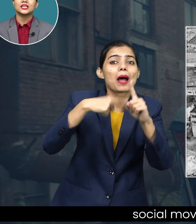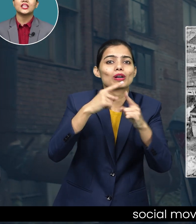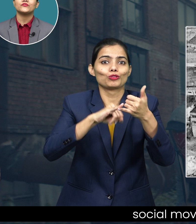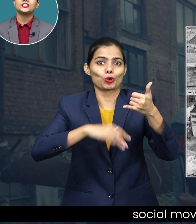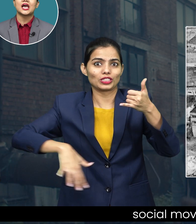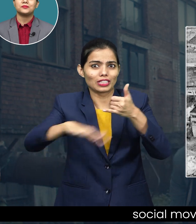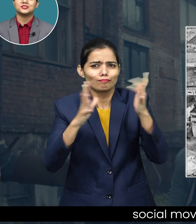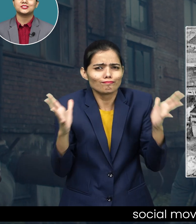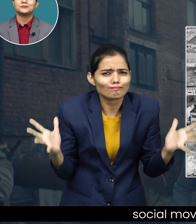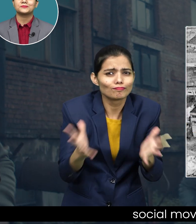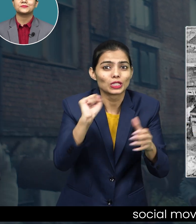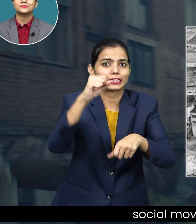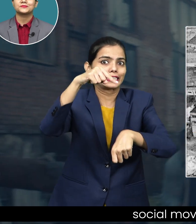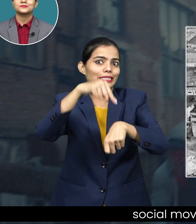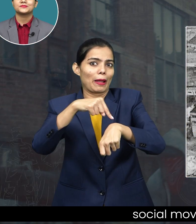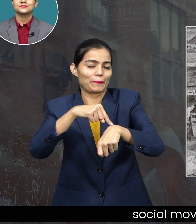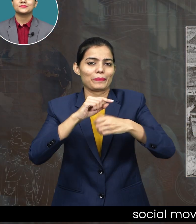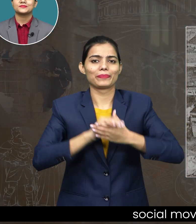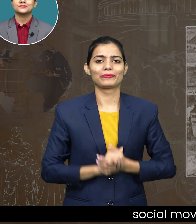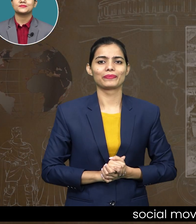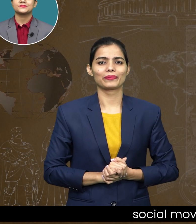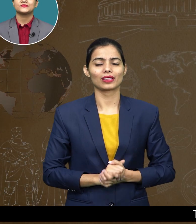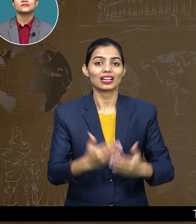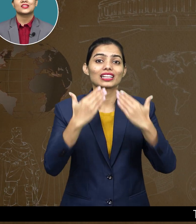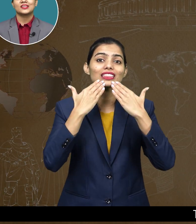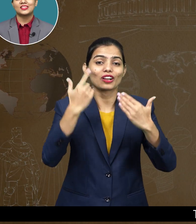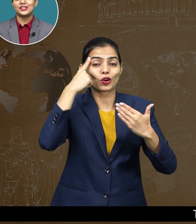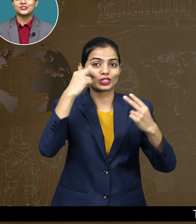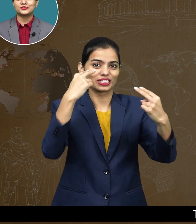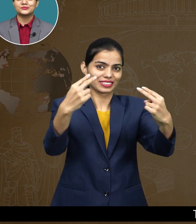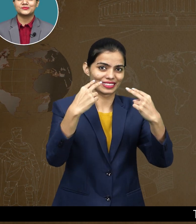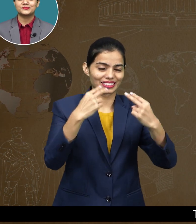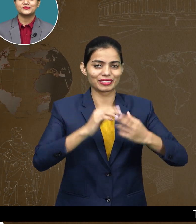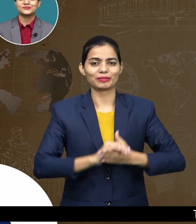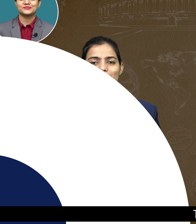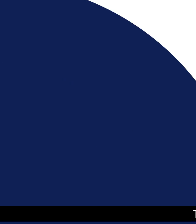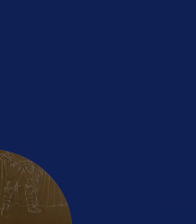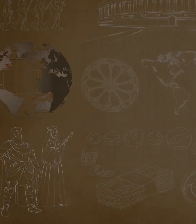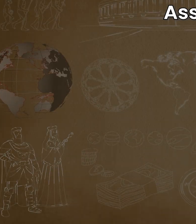movements in our times. Thank you.